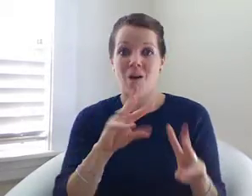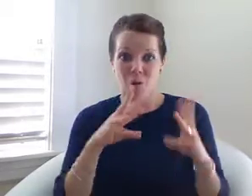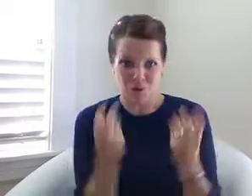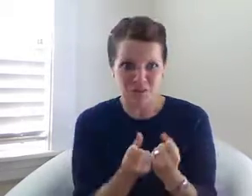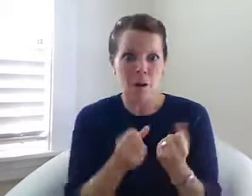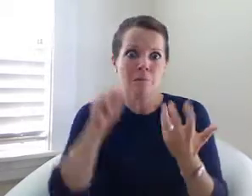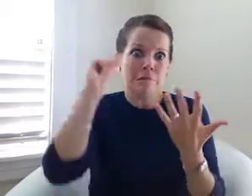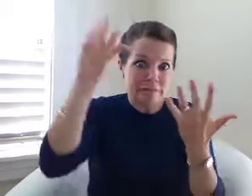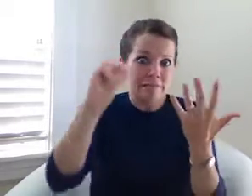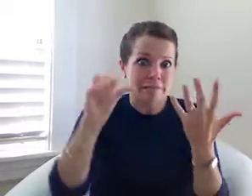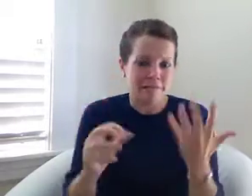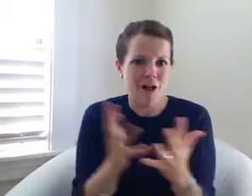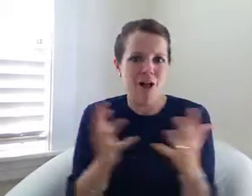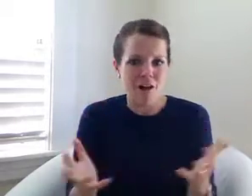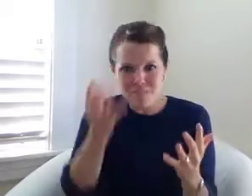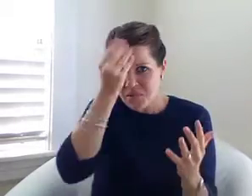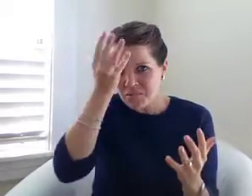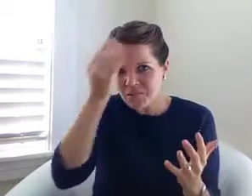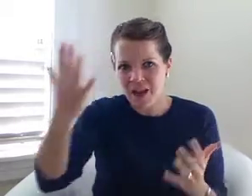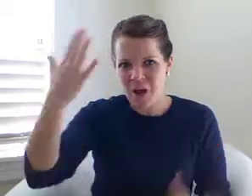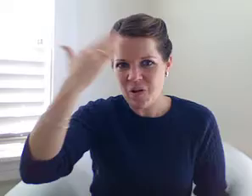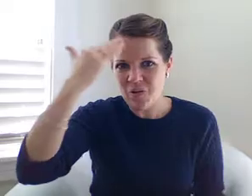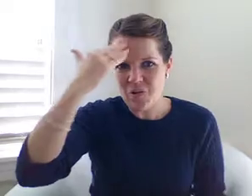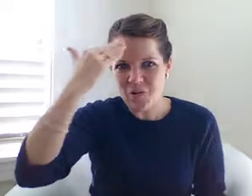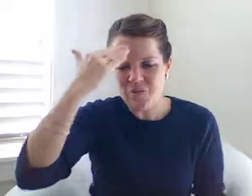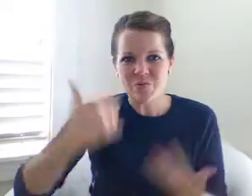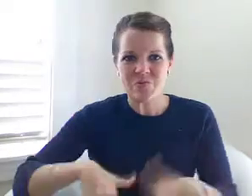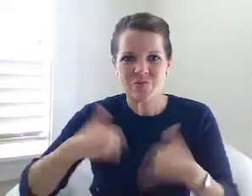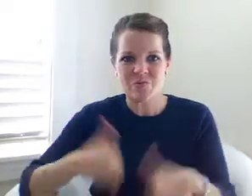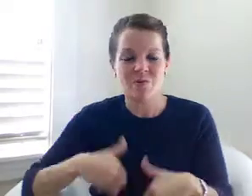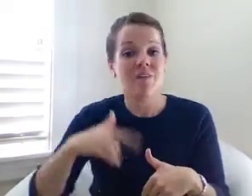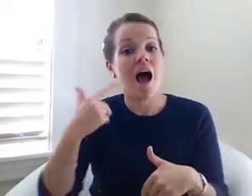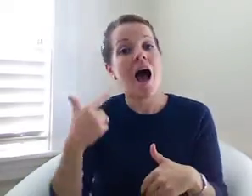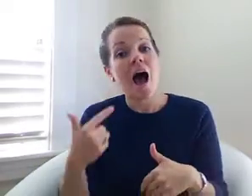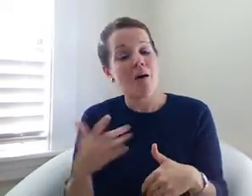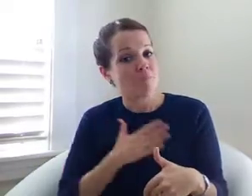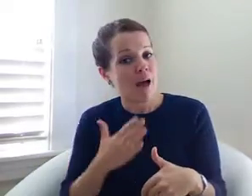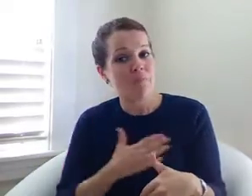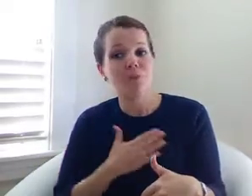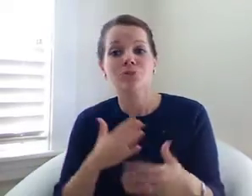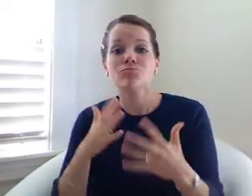NSHI, which was hosted by NCIEC and the Katie Center.